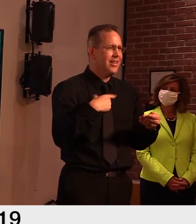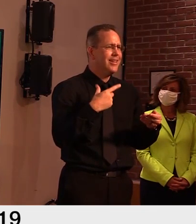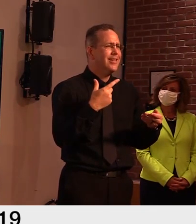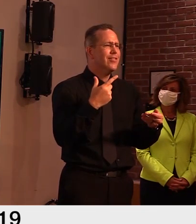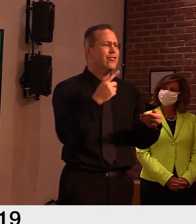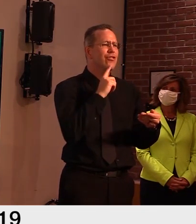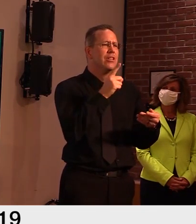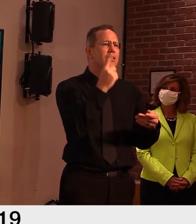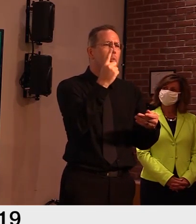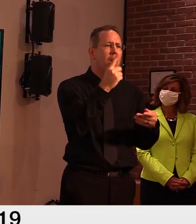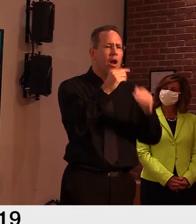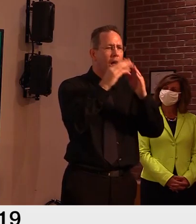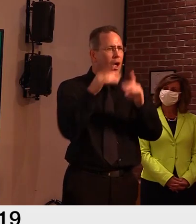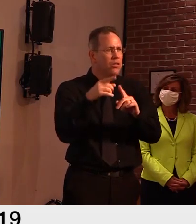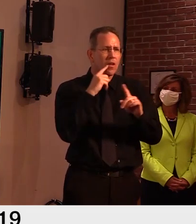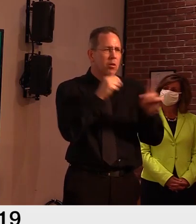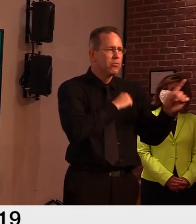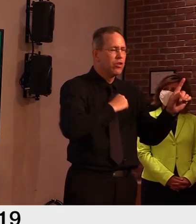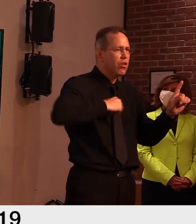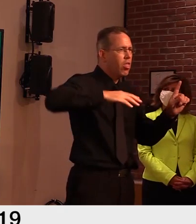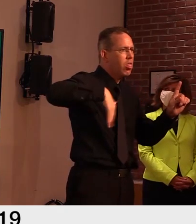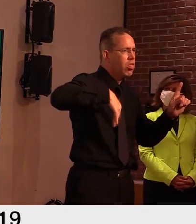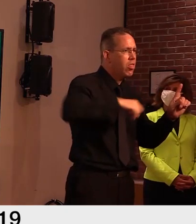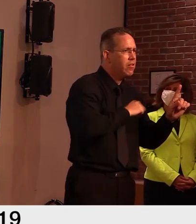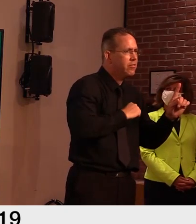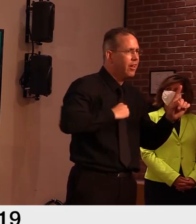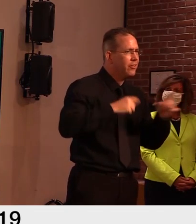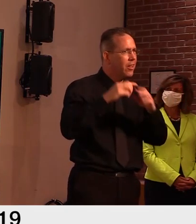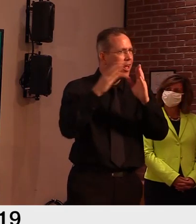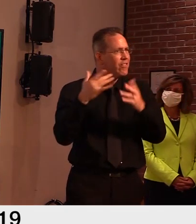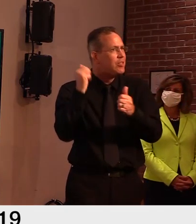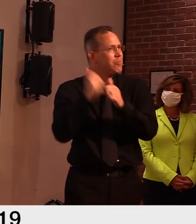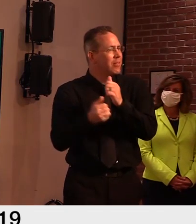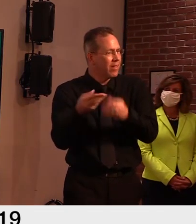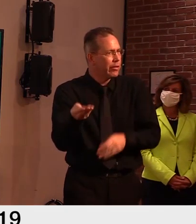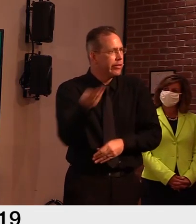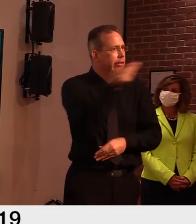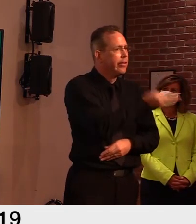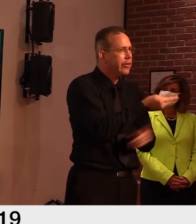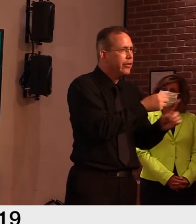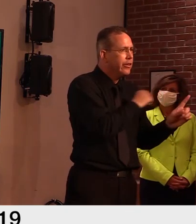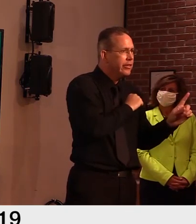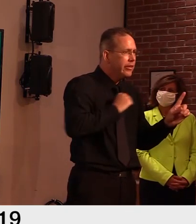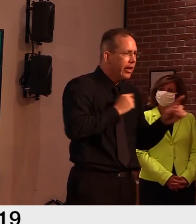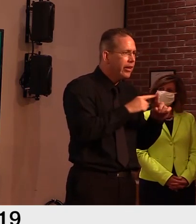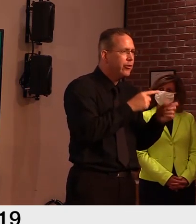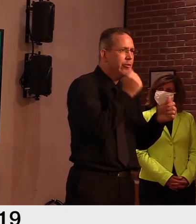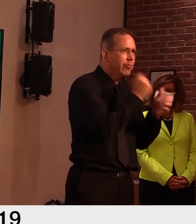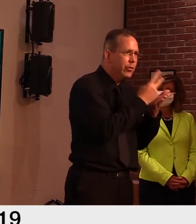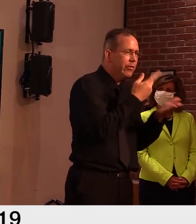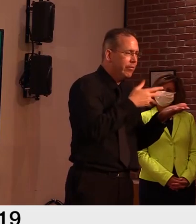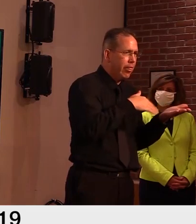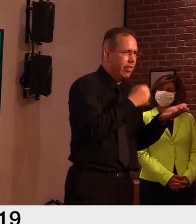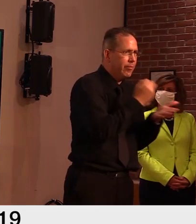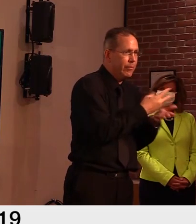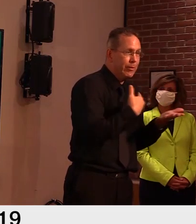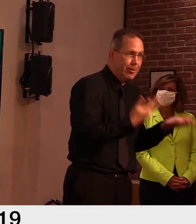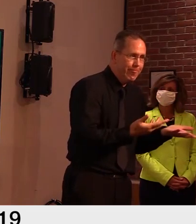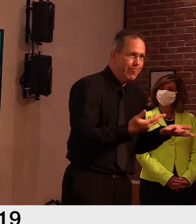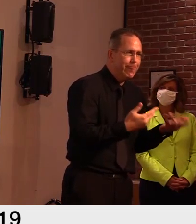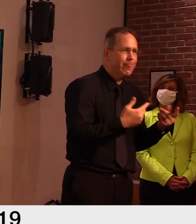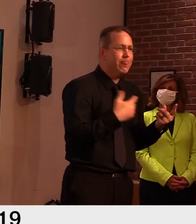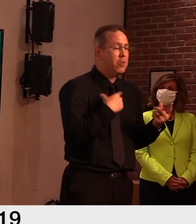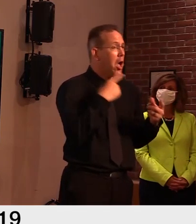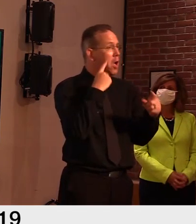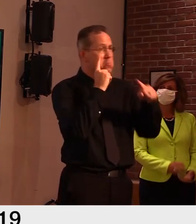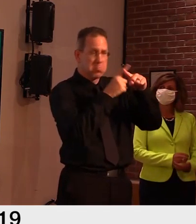might have another. But having it, I saw one of the headlines that said the legislature passed the economic package and so